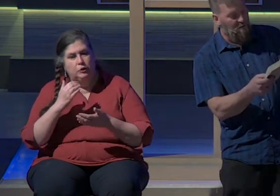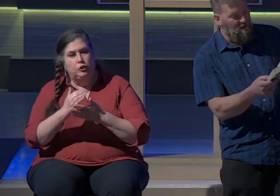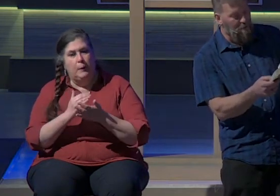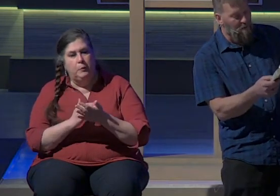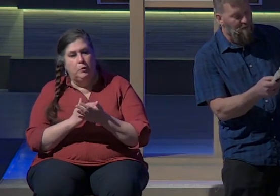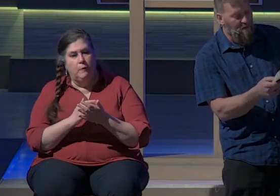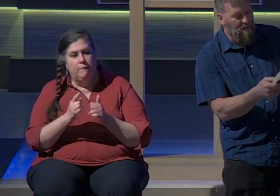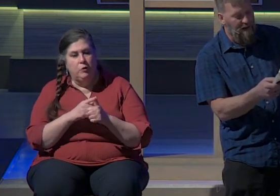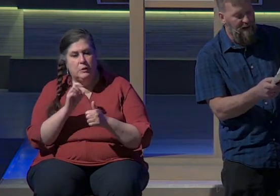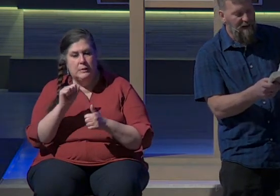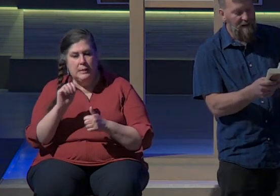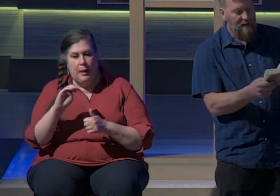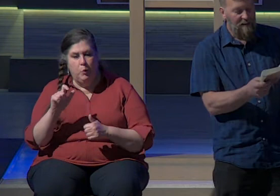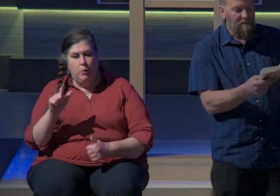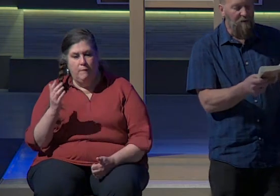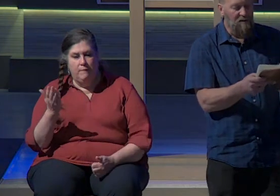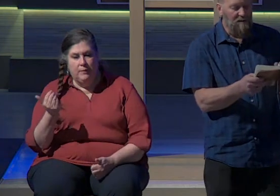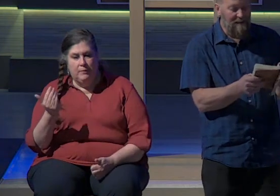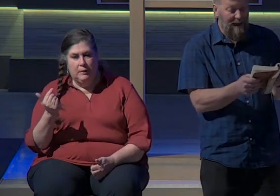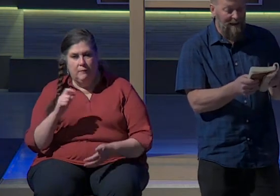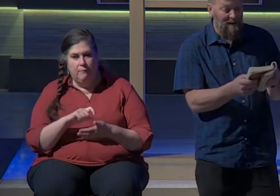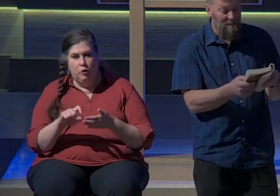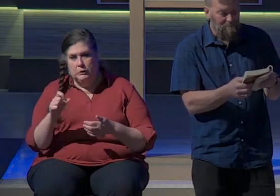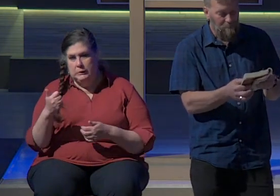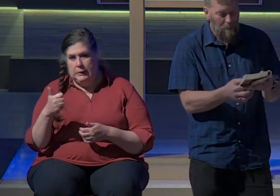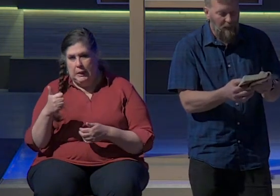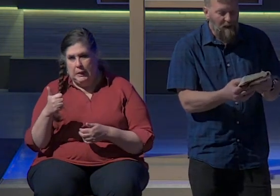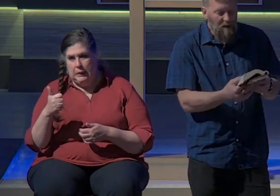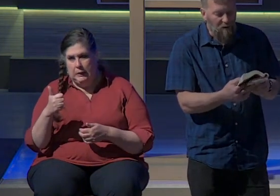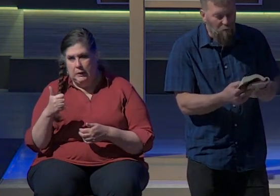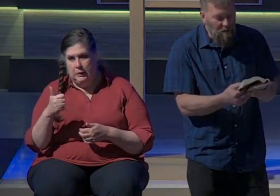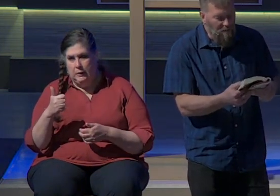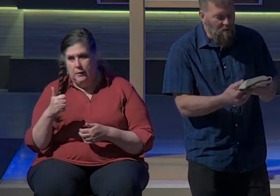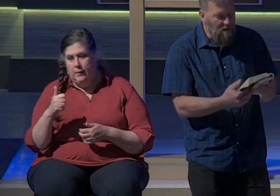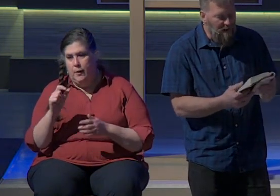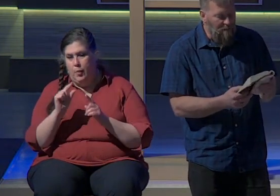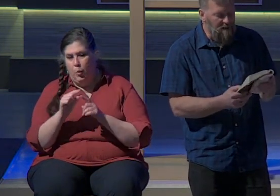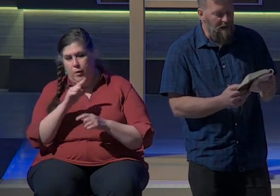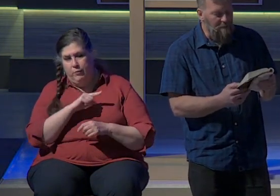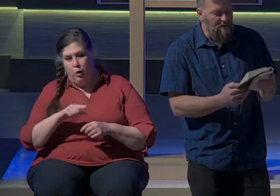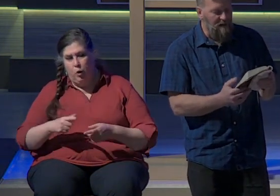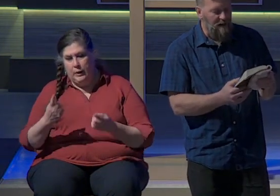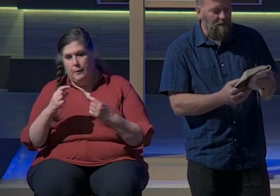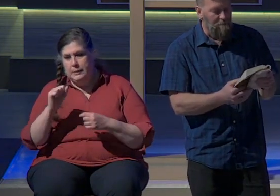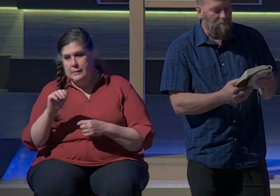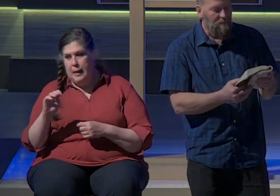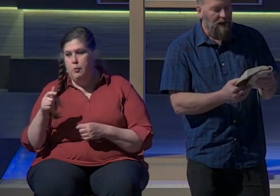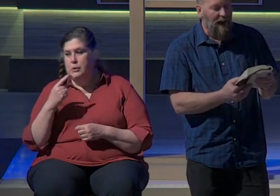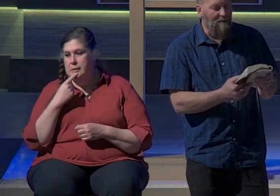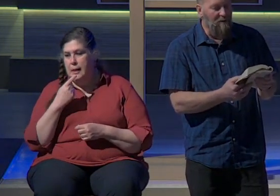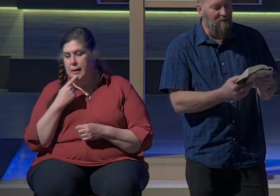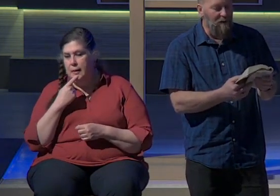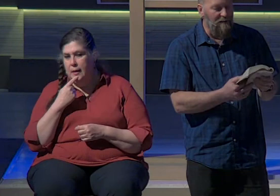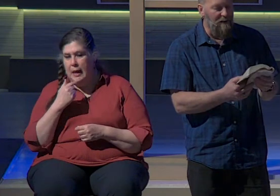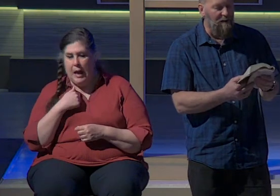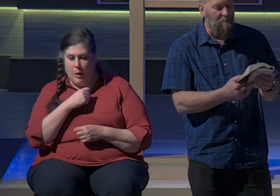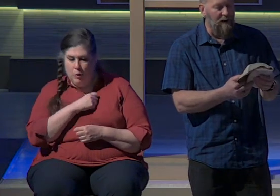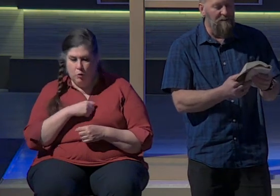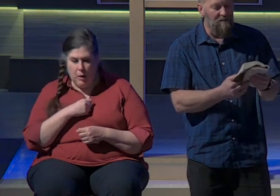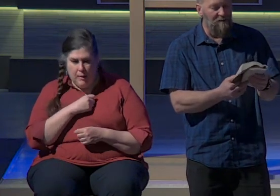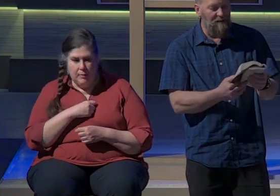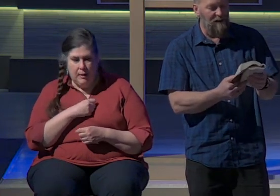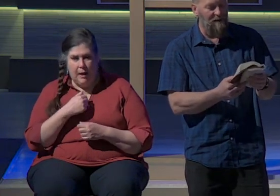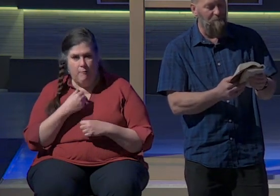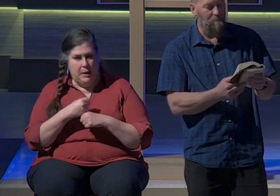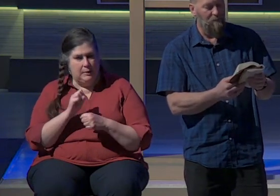I'm in 1 Samuel 15, verse 10. The word of the Lord came to Samuel saying, I regret that I have